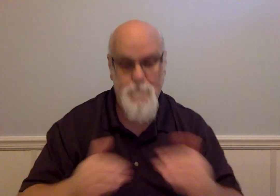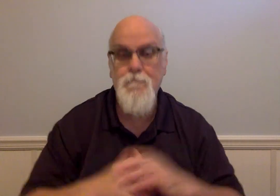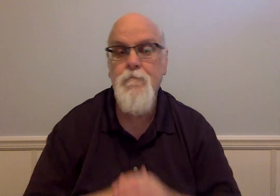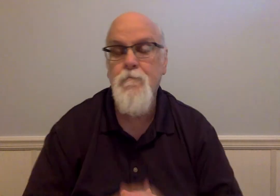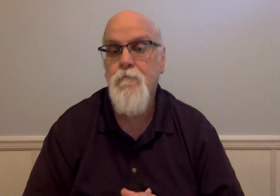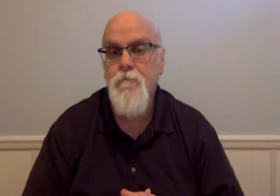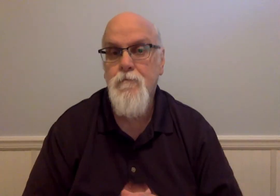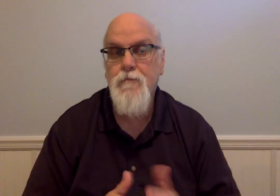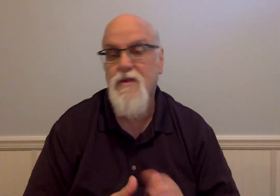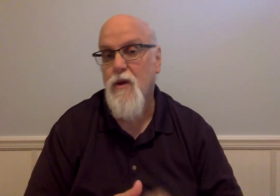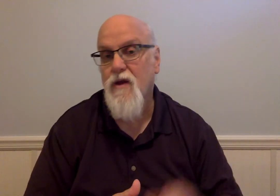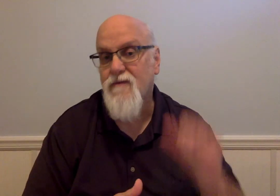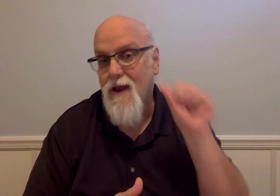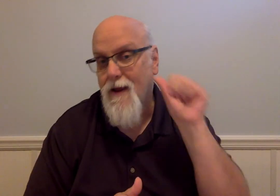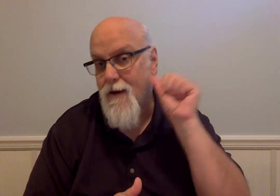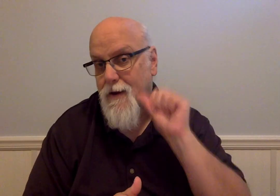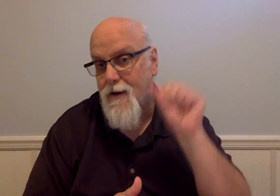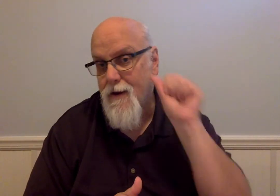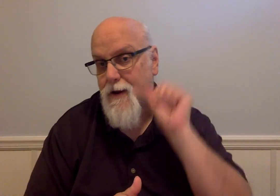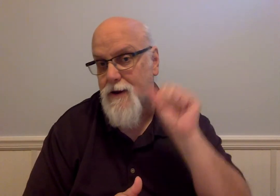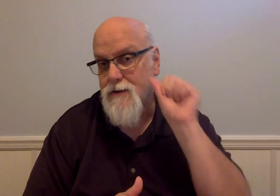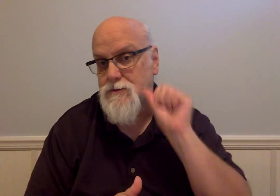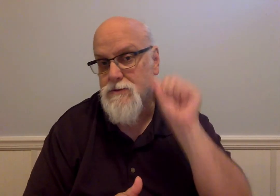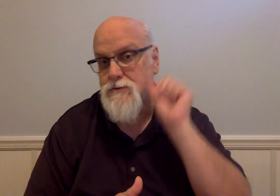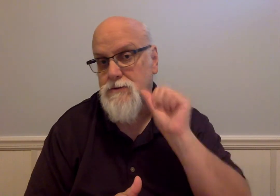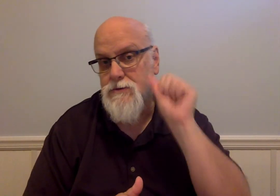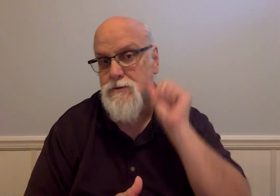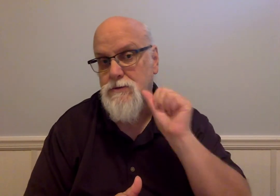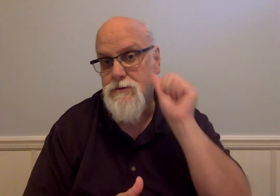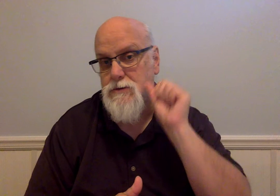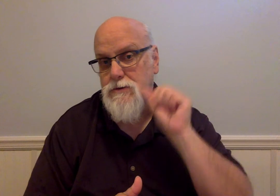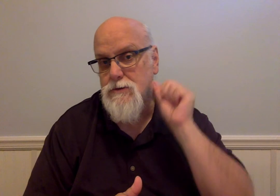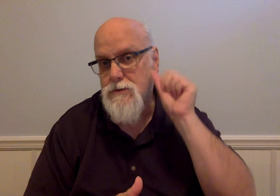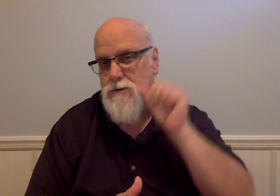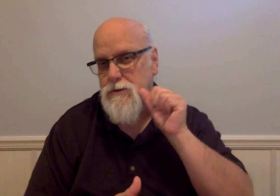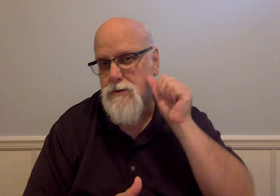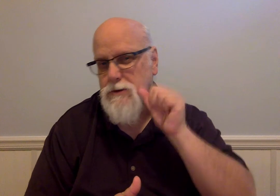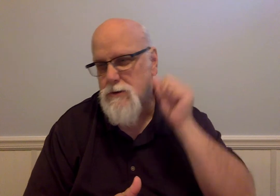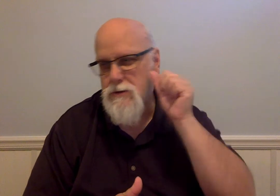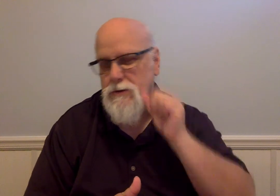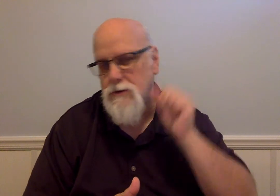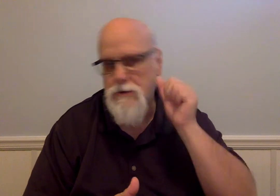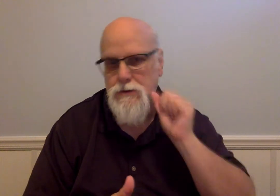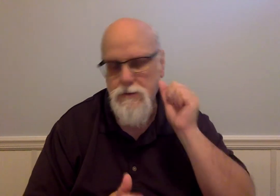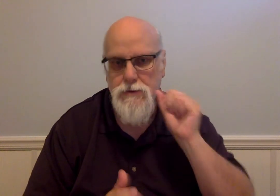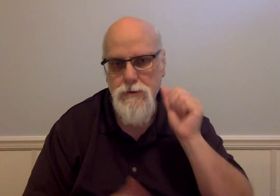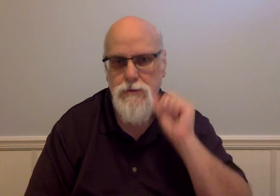Moving on to some more family members, you have aunt. That's an A that kind of circles around your face.